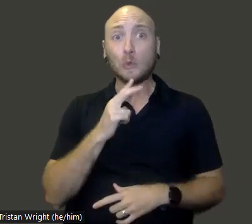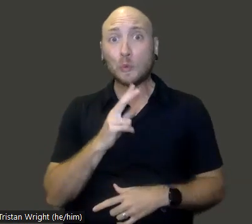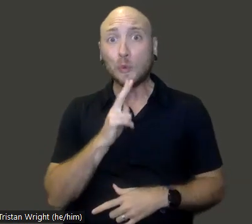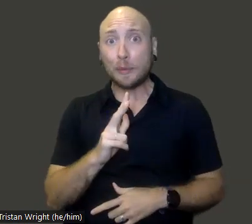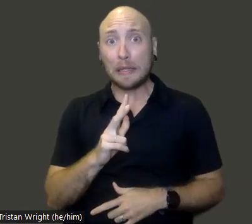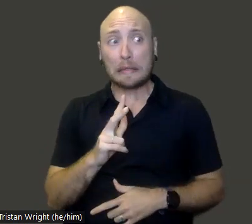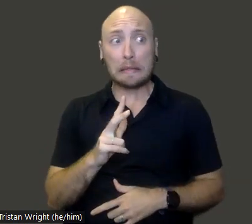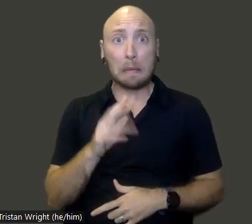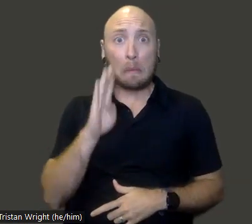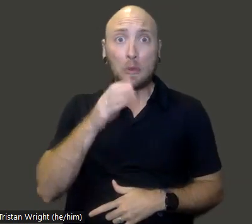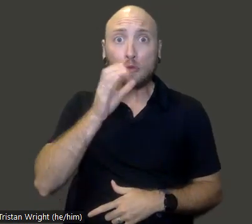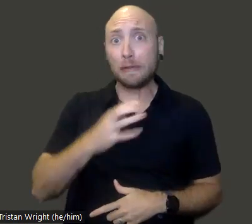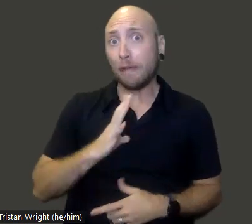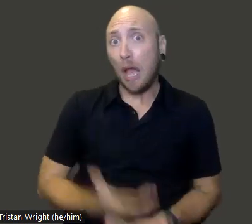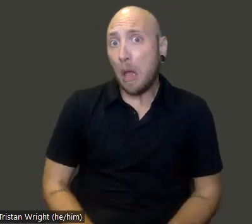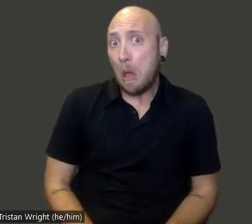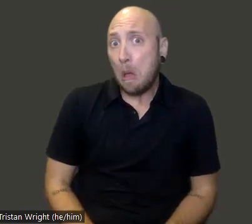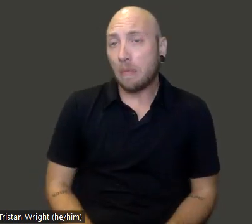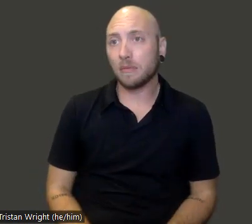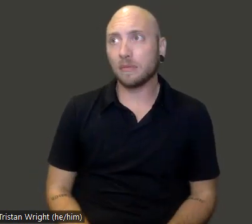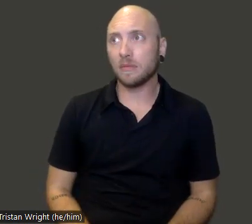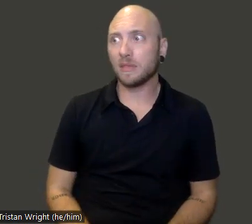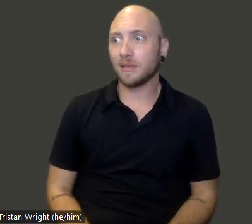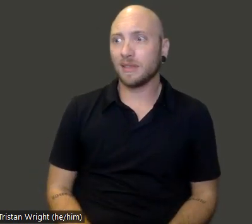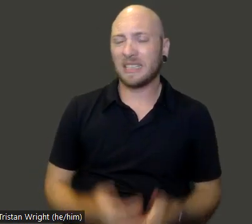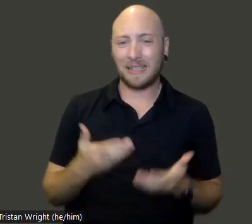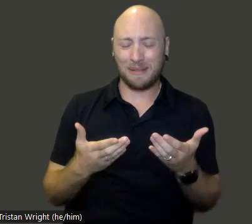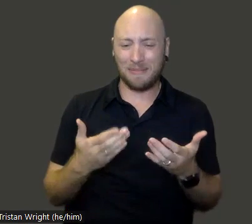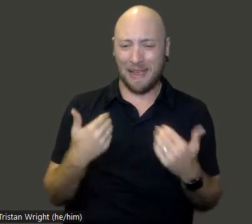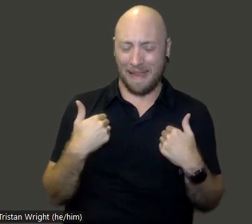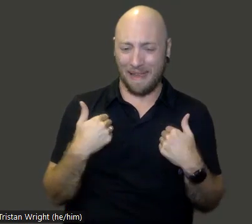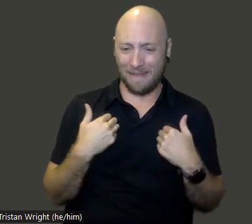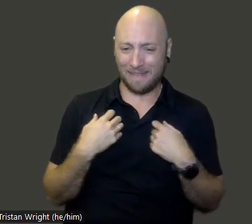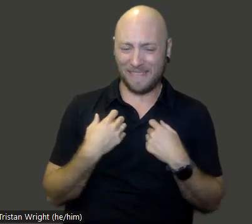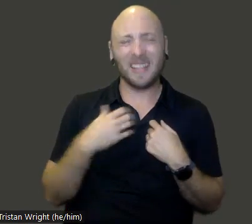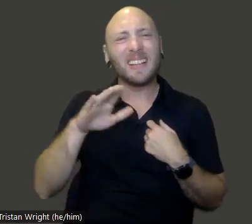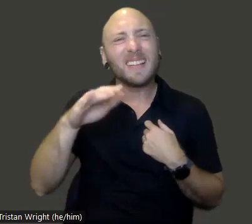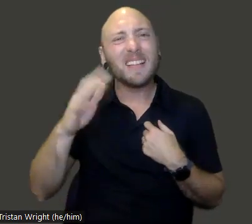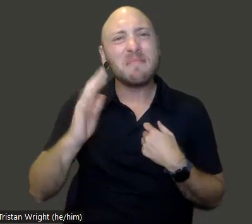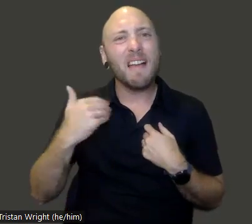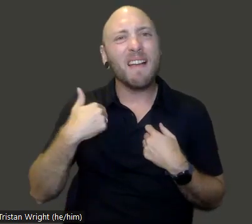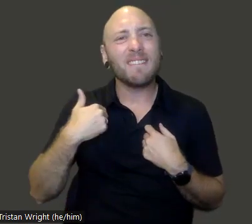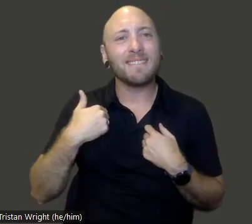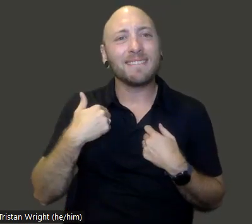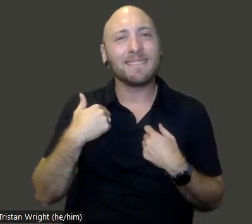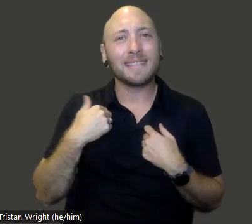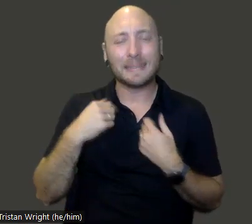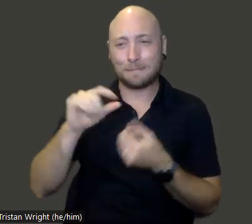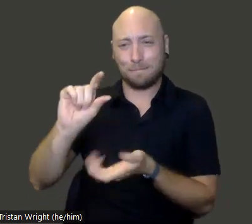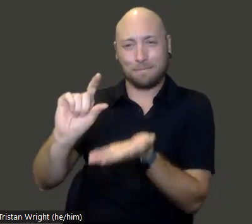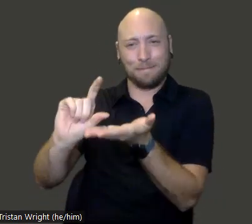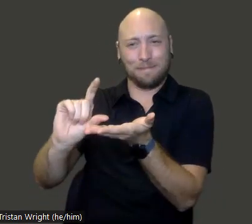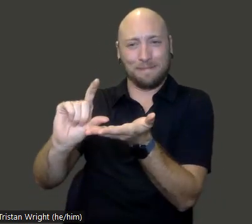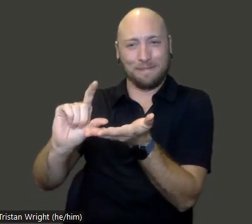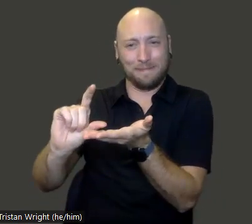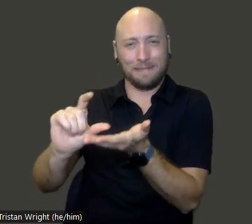whatever. And so I had I may even have it here somewhere, a little kind of small beer stein